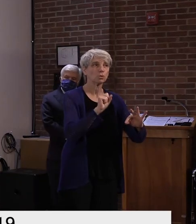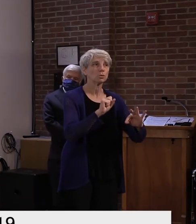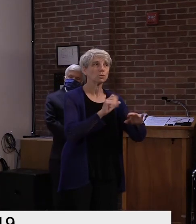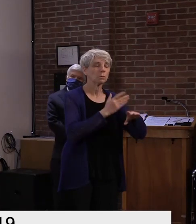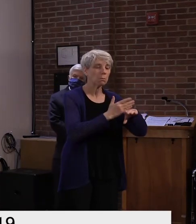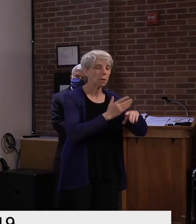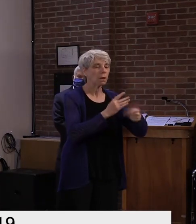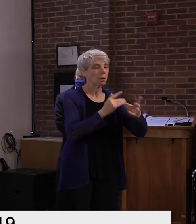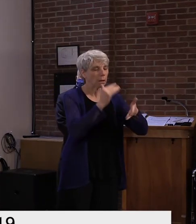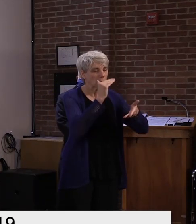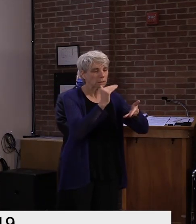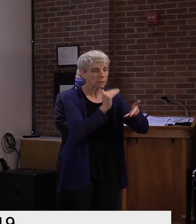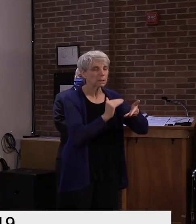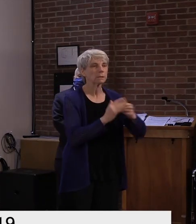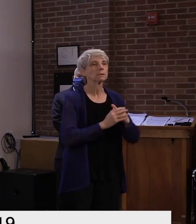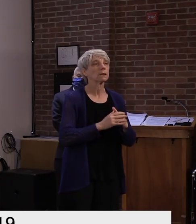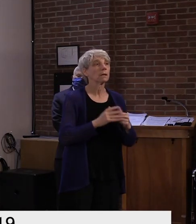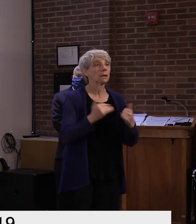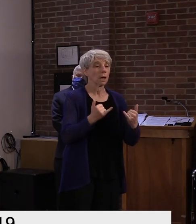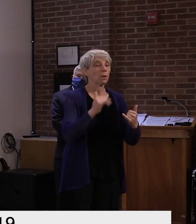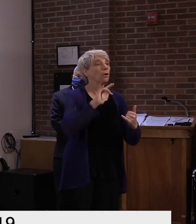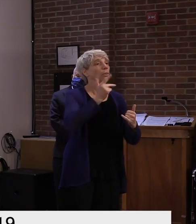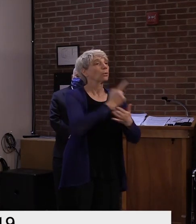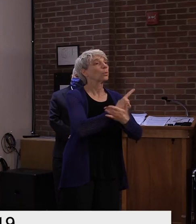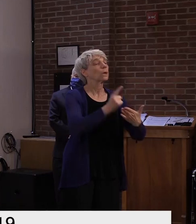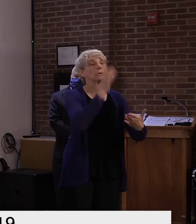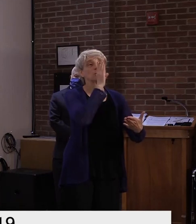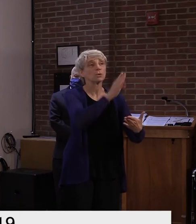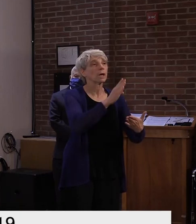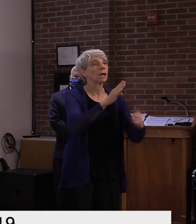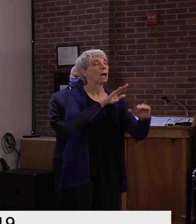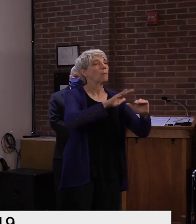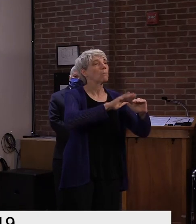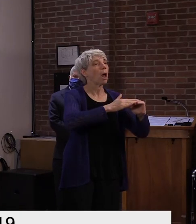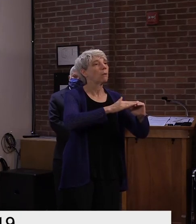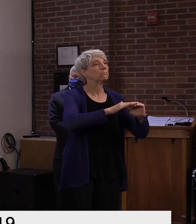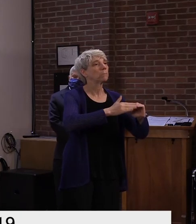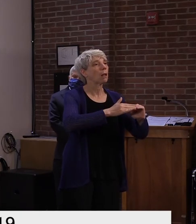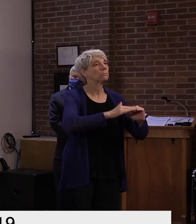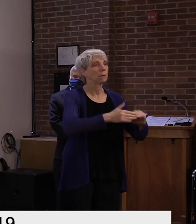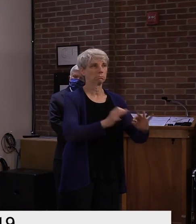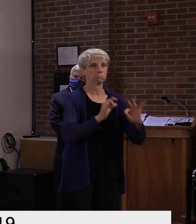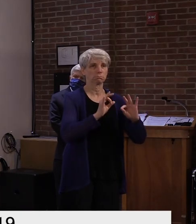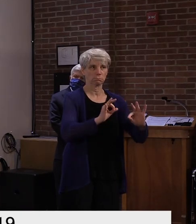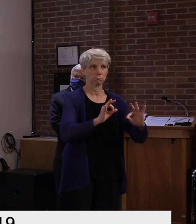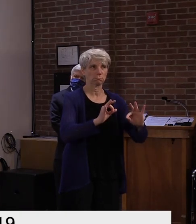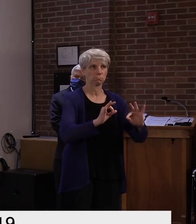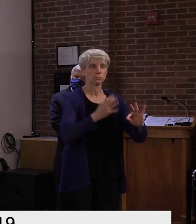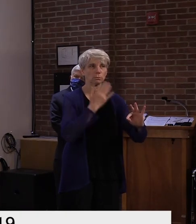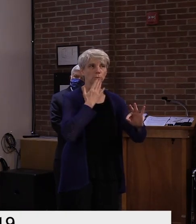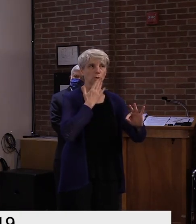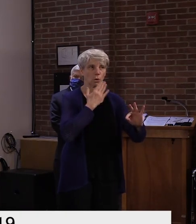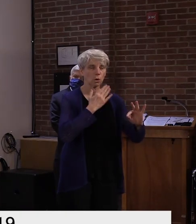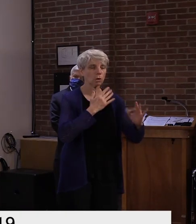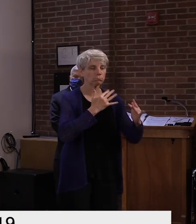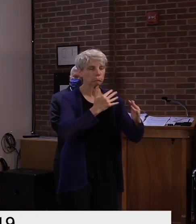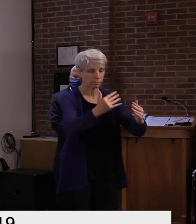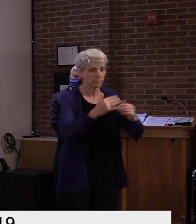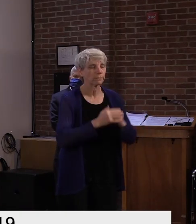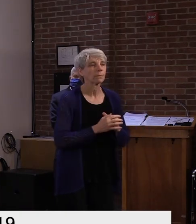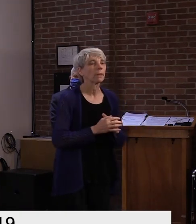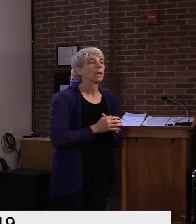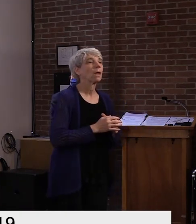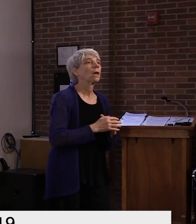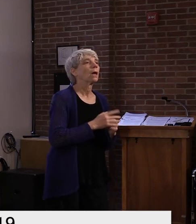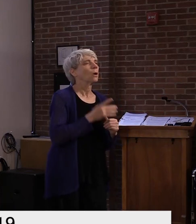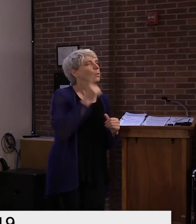that this is the third straight week of cases trending down as well. Cases are primarily decreasing in places